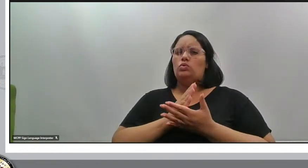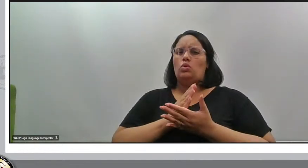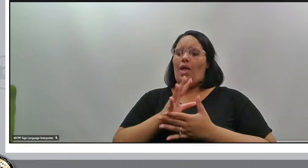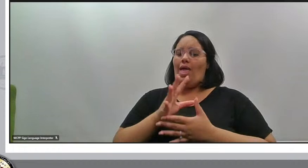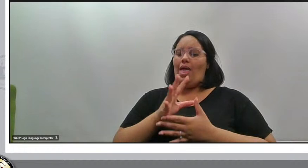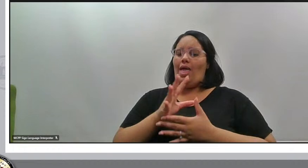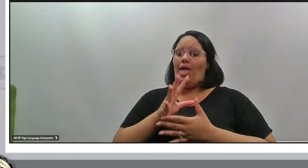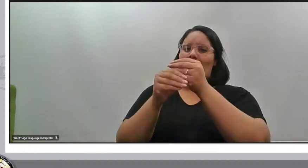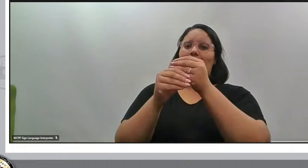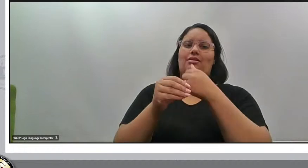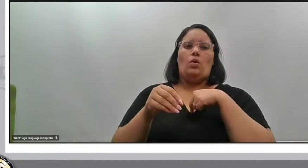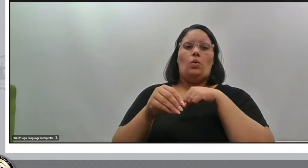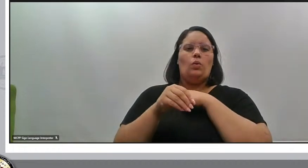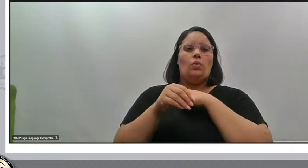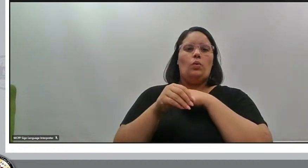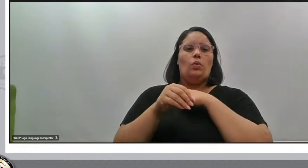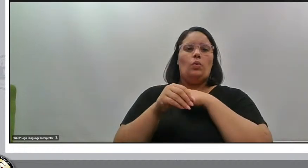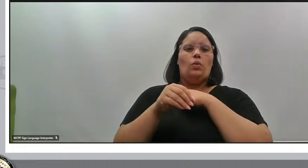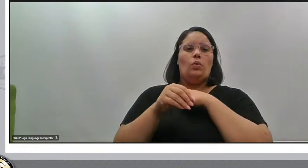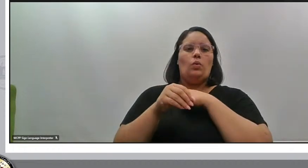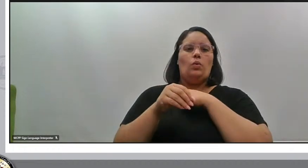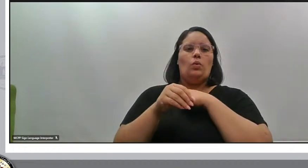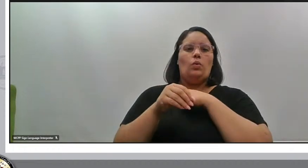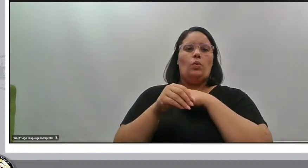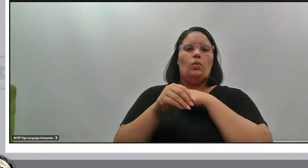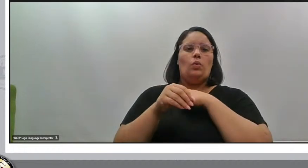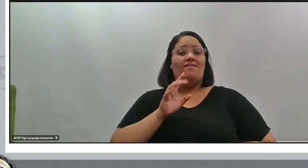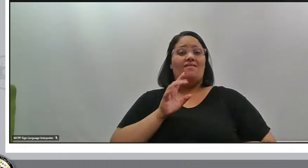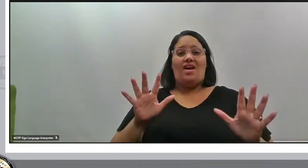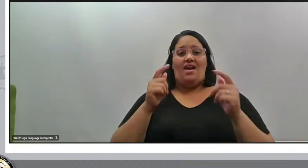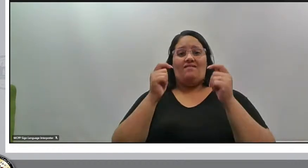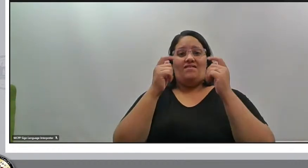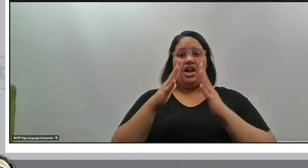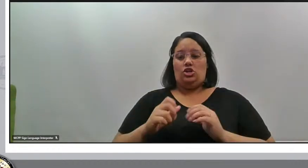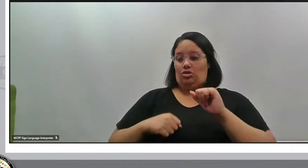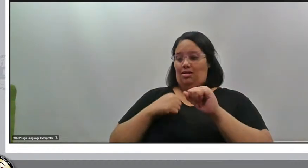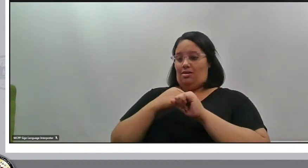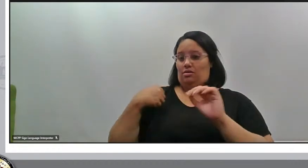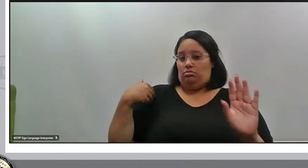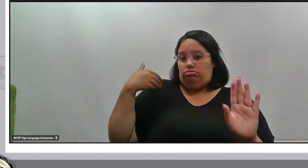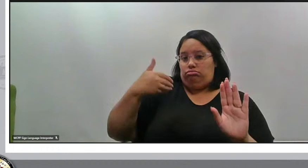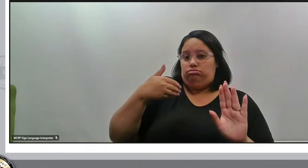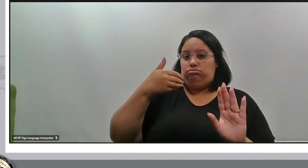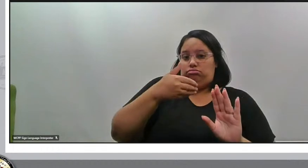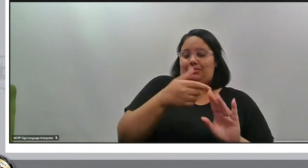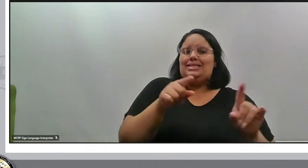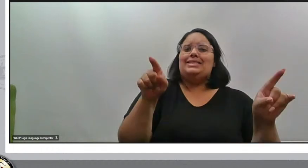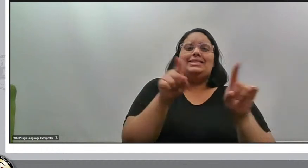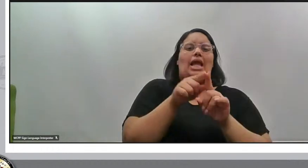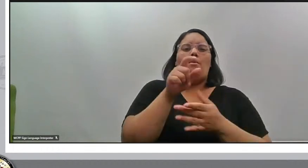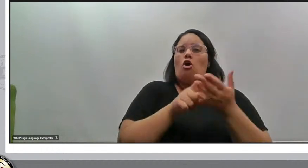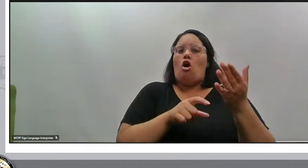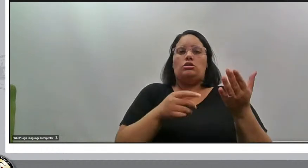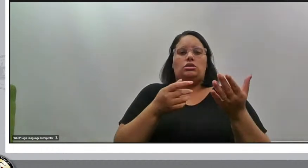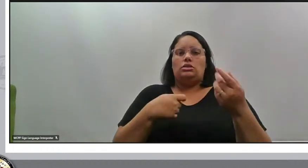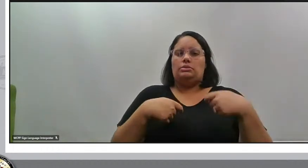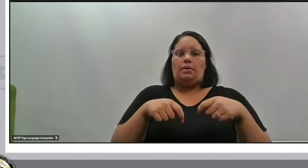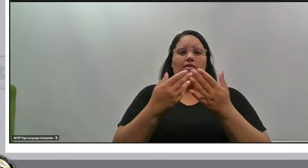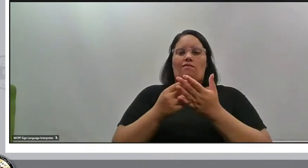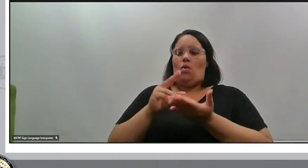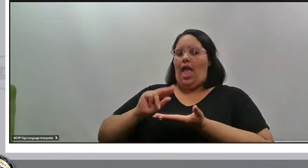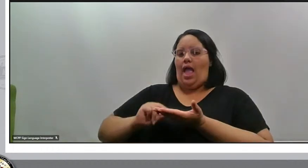will need. And if for the past five financial years, we've been spending the exact same amount on Hansard